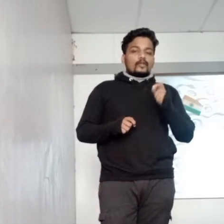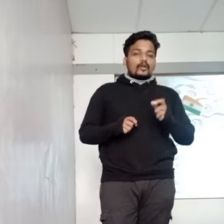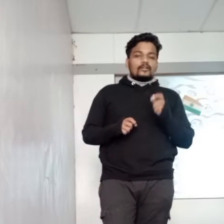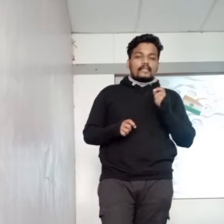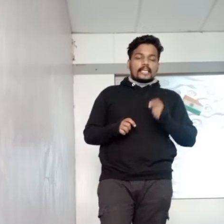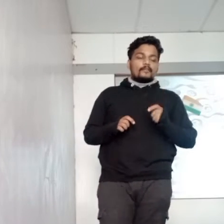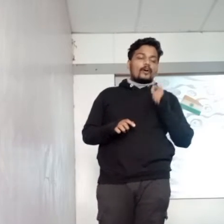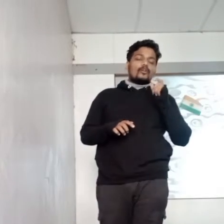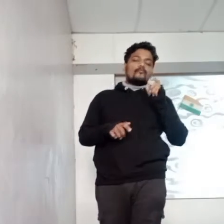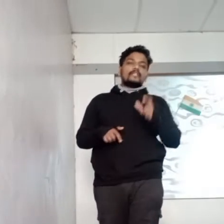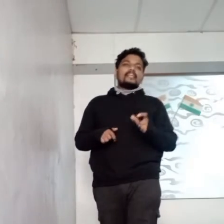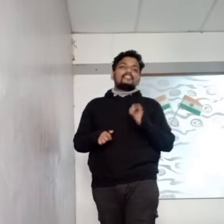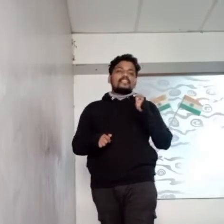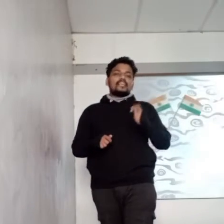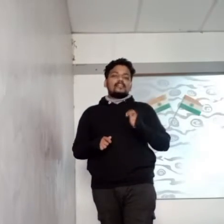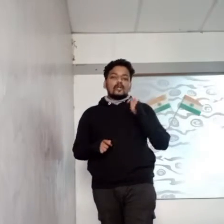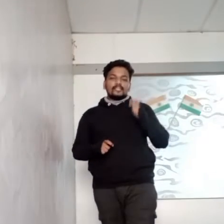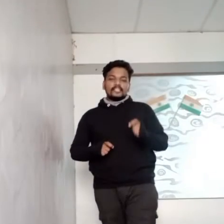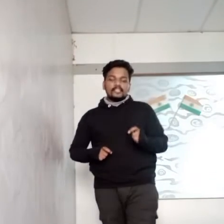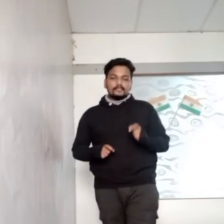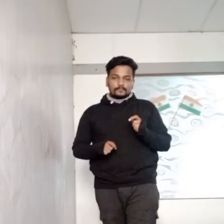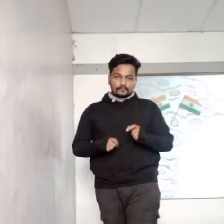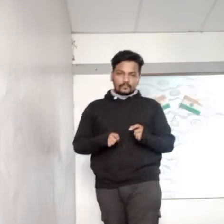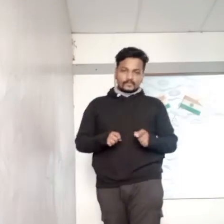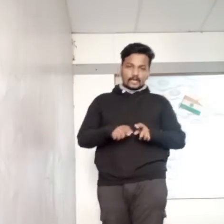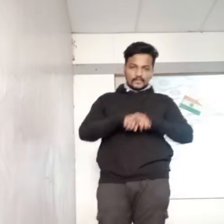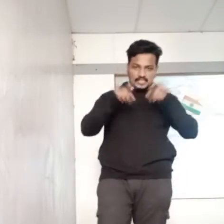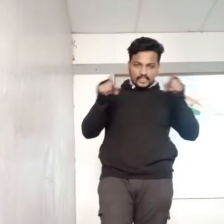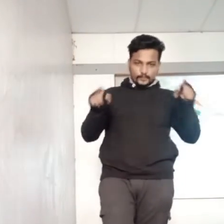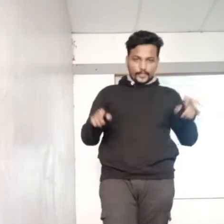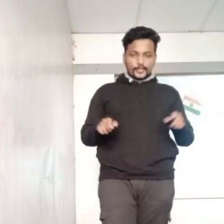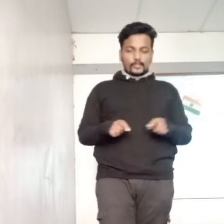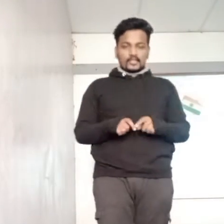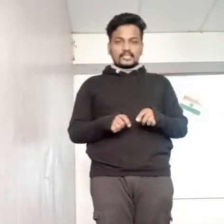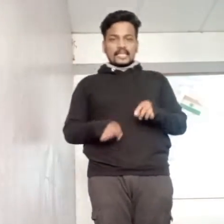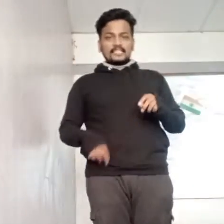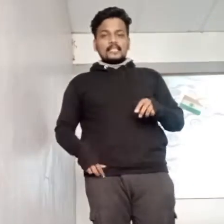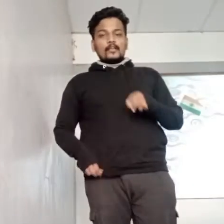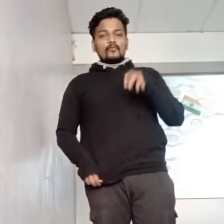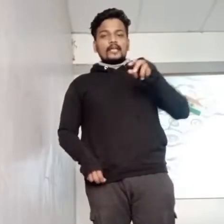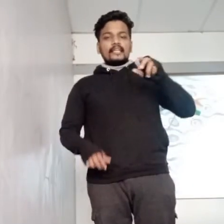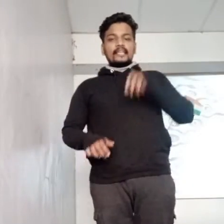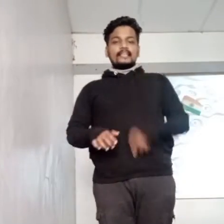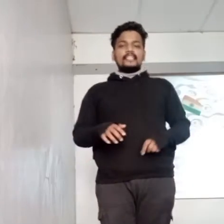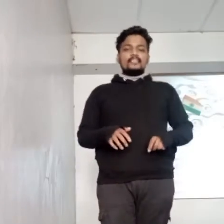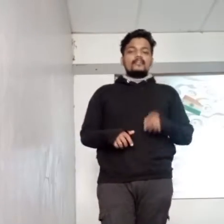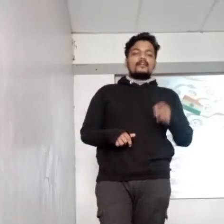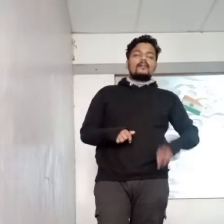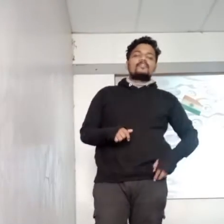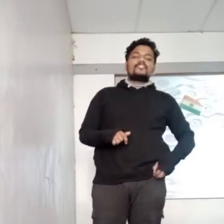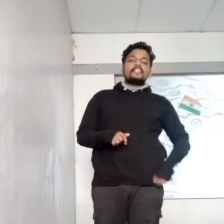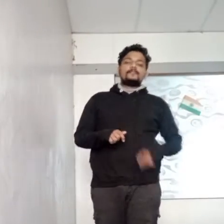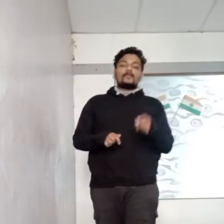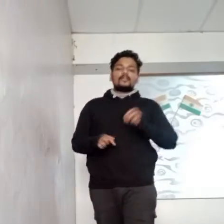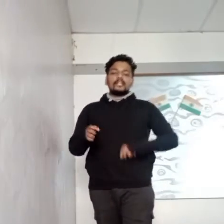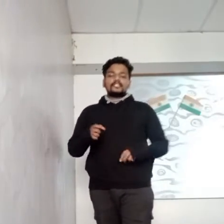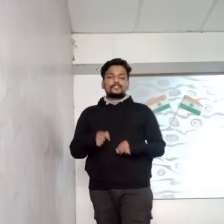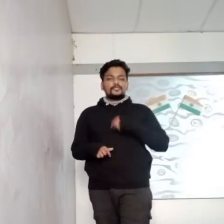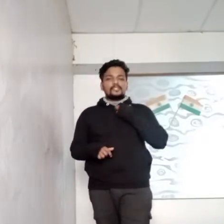non diable, or that thread are not killed. That means there is a particular size we are getting threads for execution,